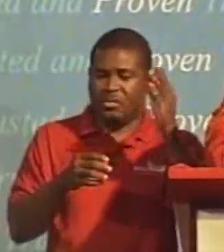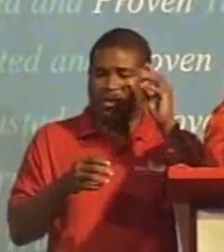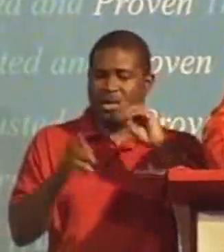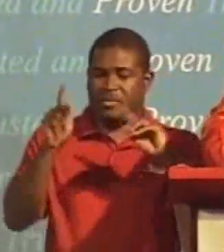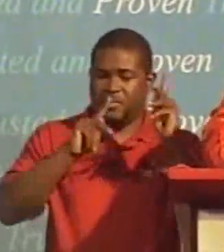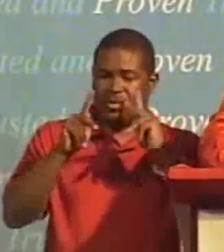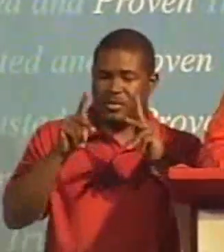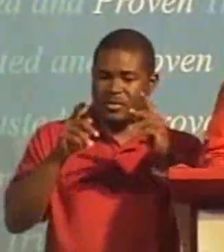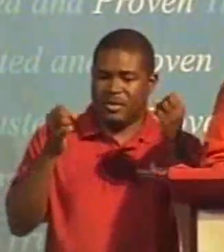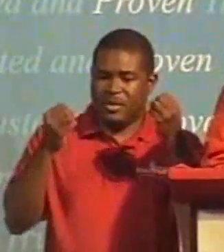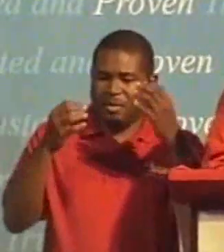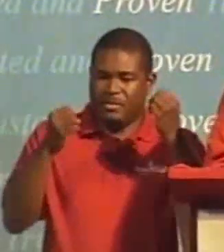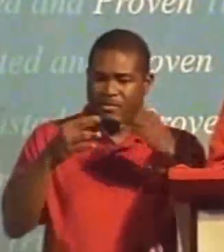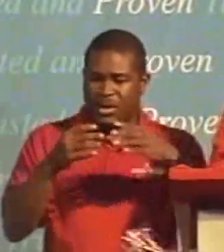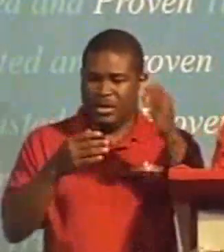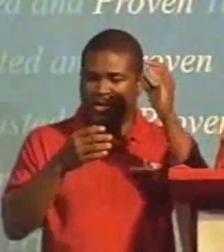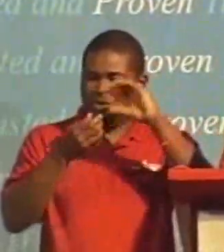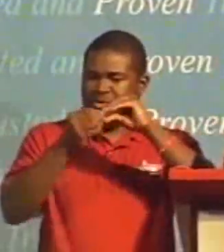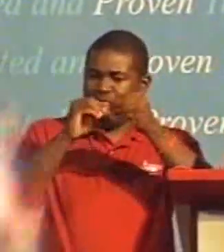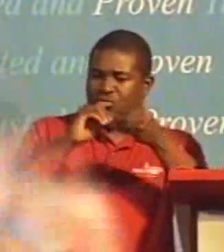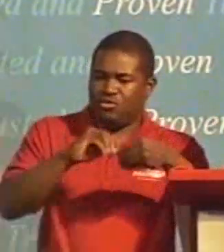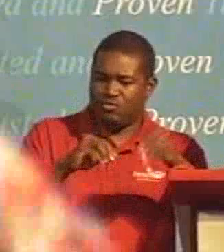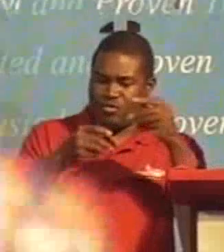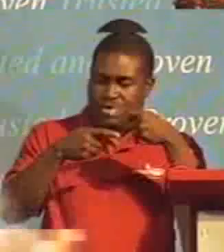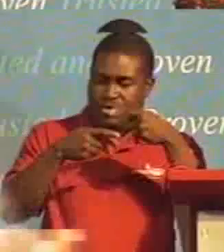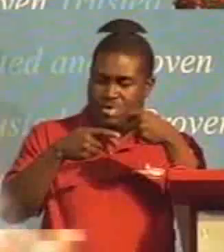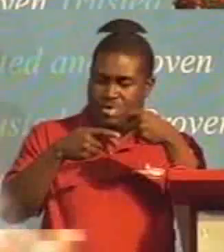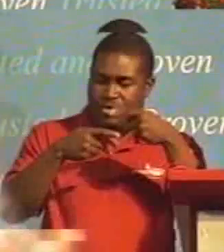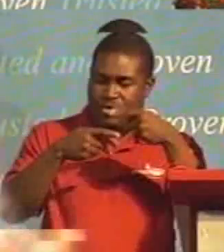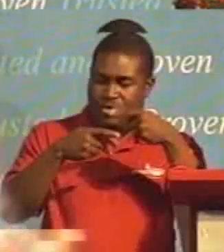Most straw vendors are PLPs.